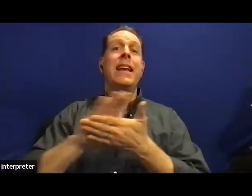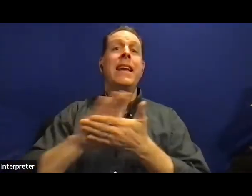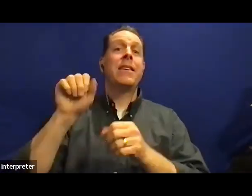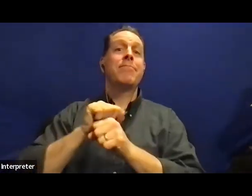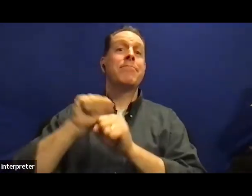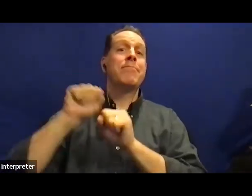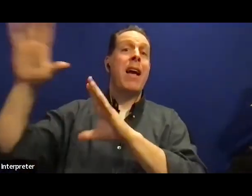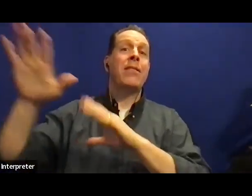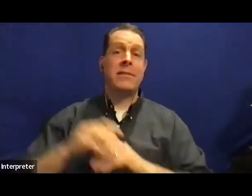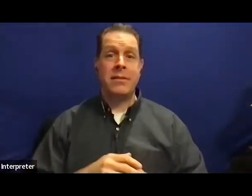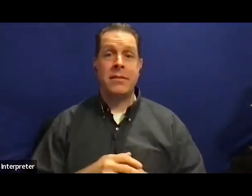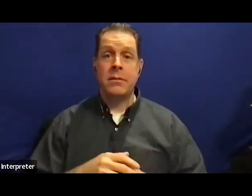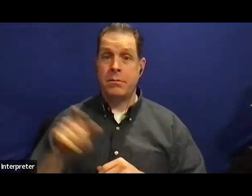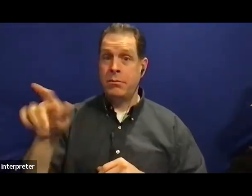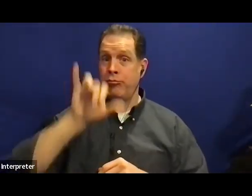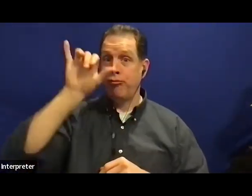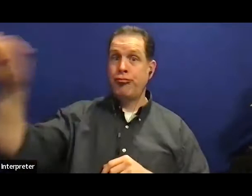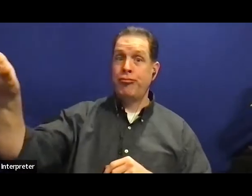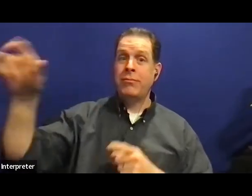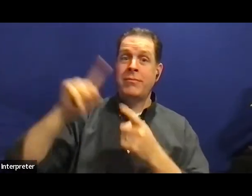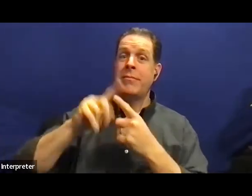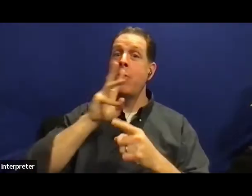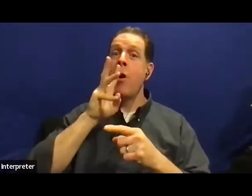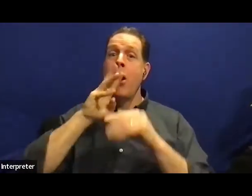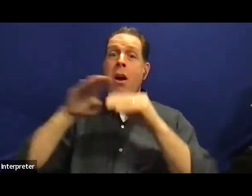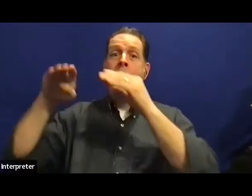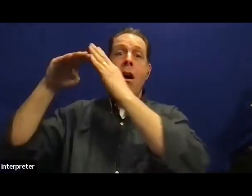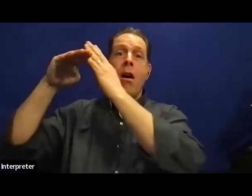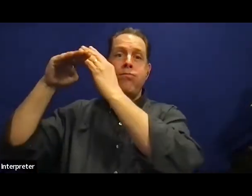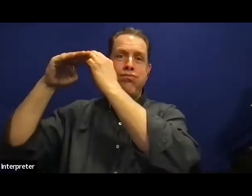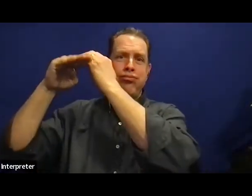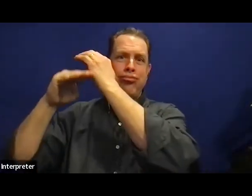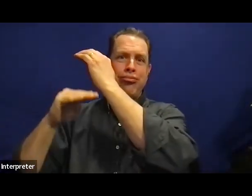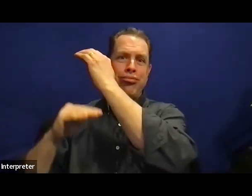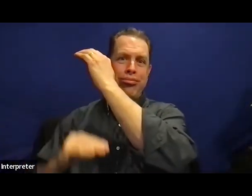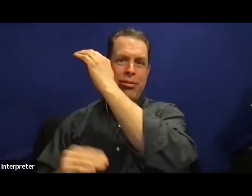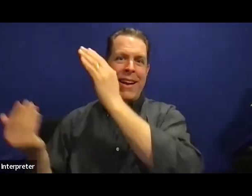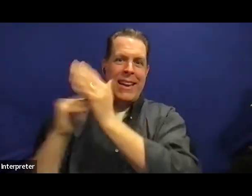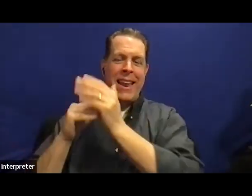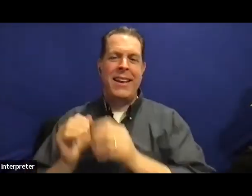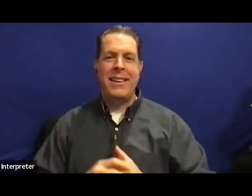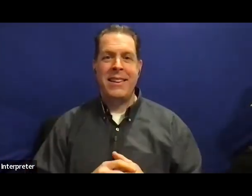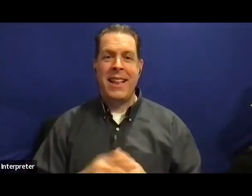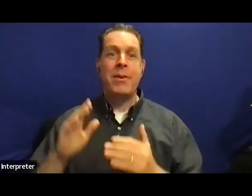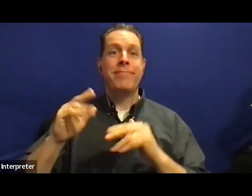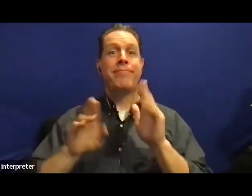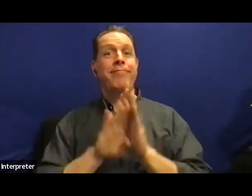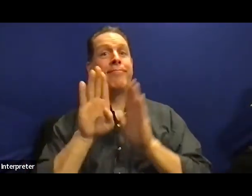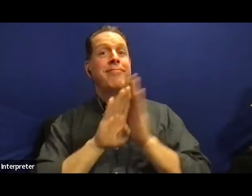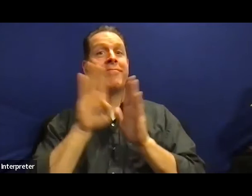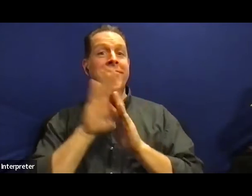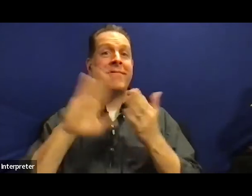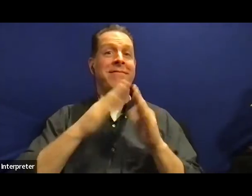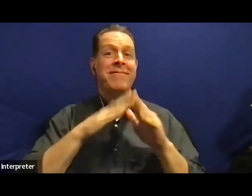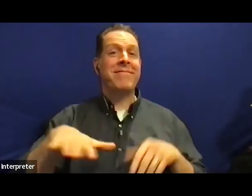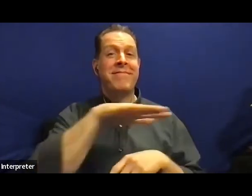And there we stayed until the waters began to recede. And we developed these villages along these waterways,